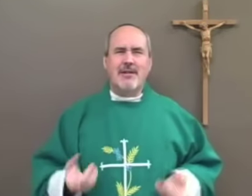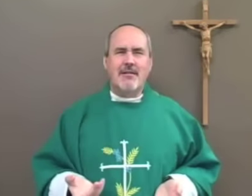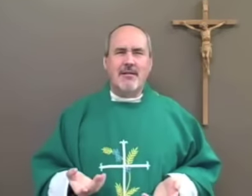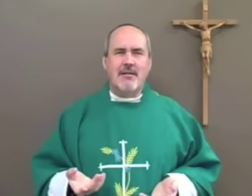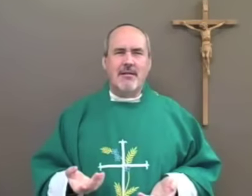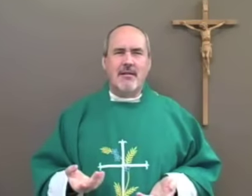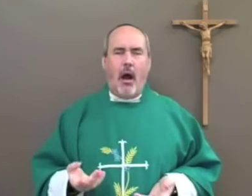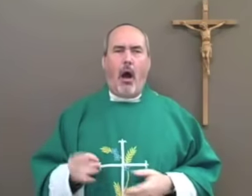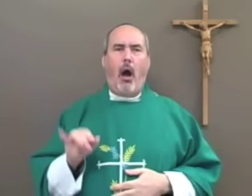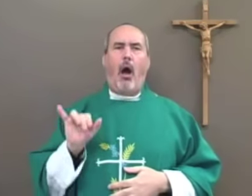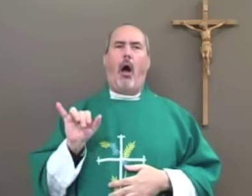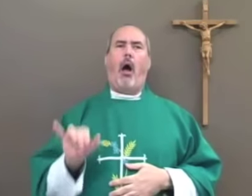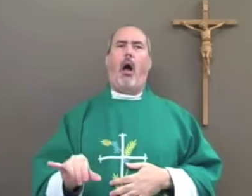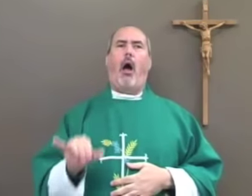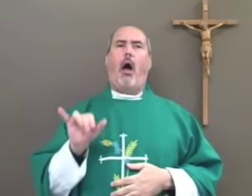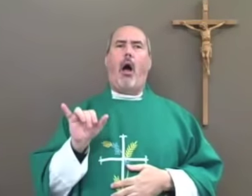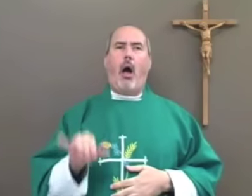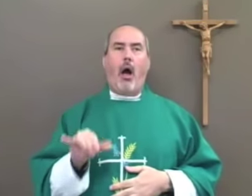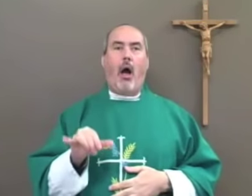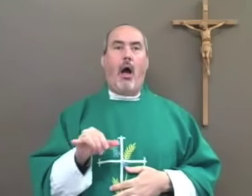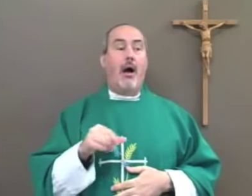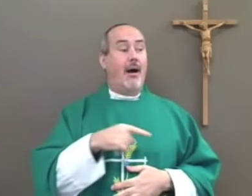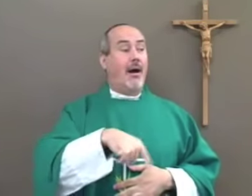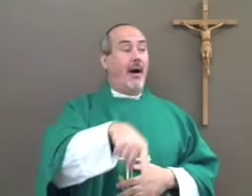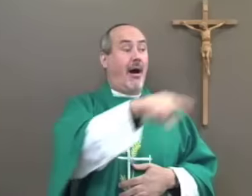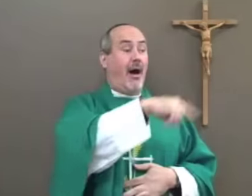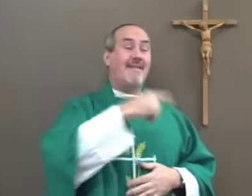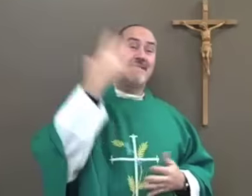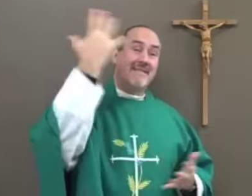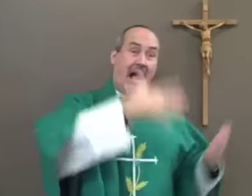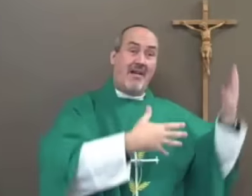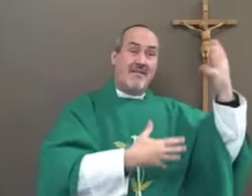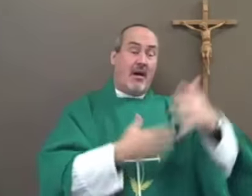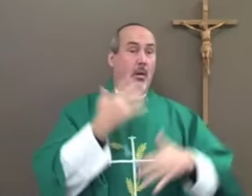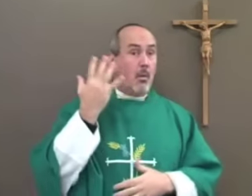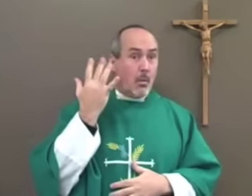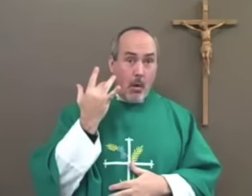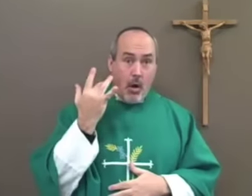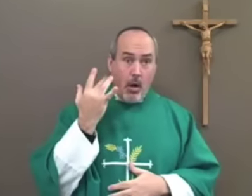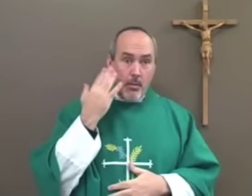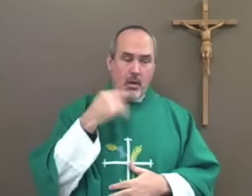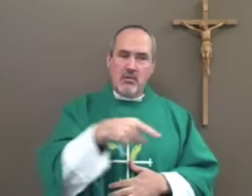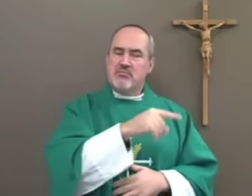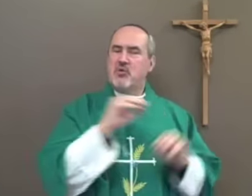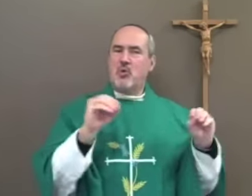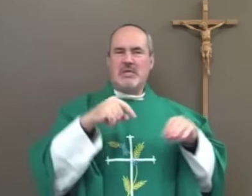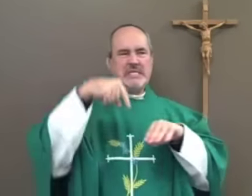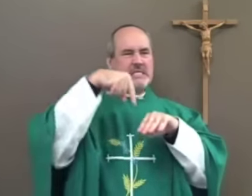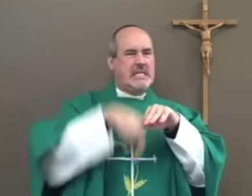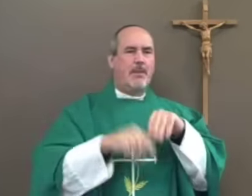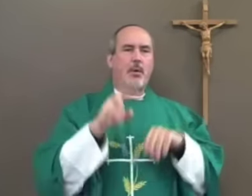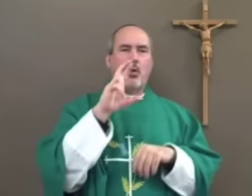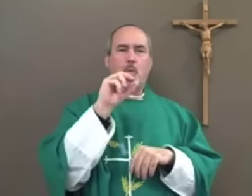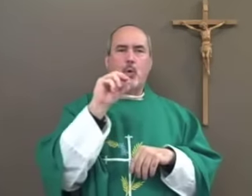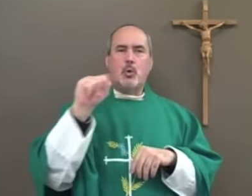And the trees were the same age, same conditions. That's kind of interesting. The trees